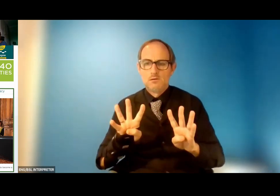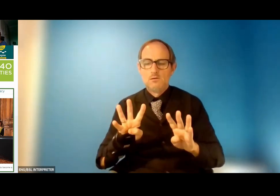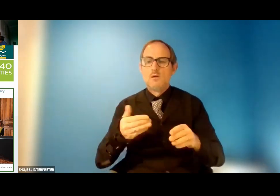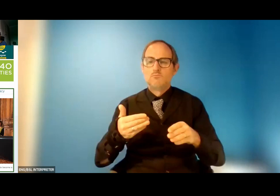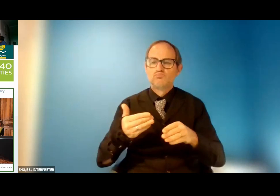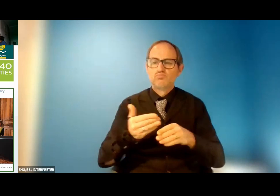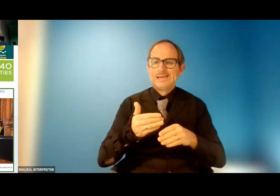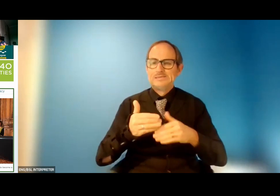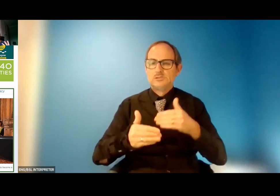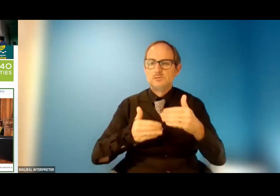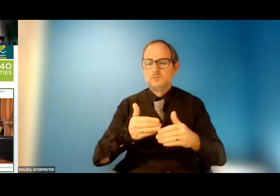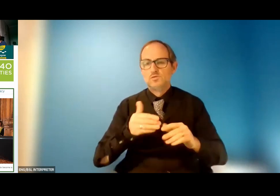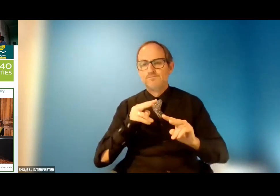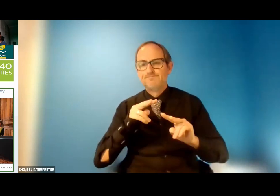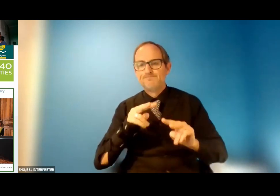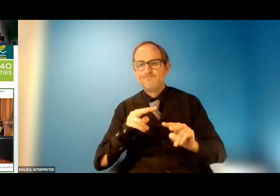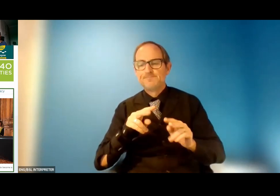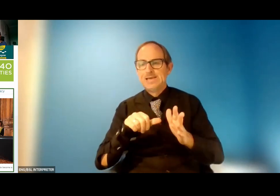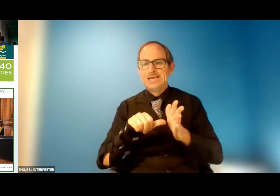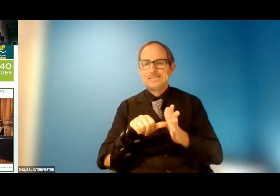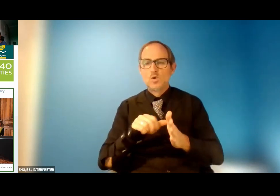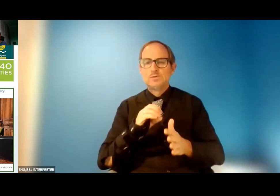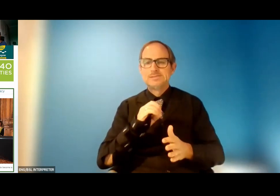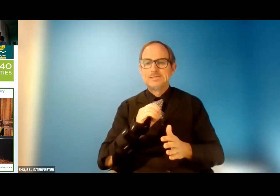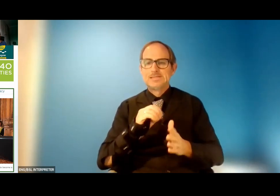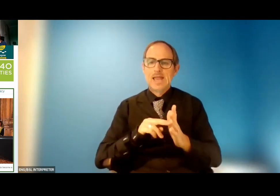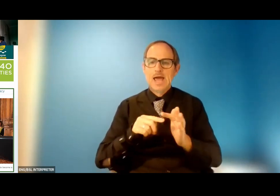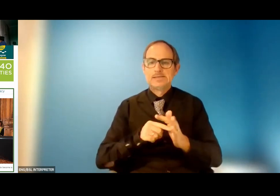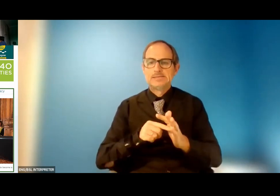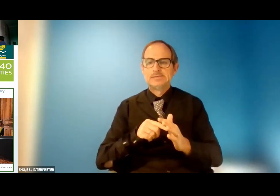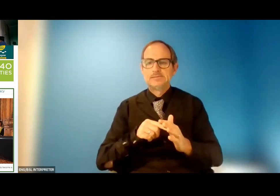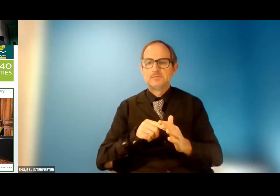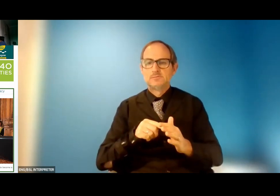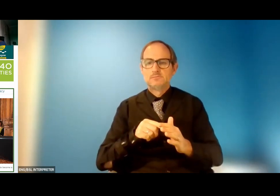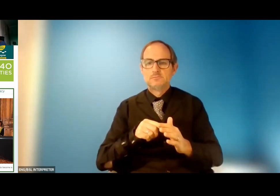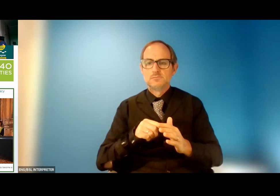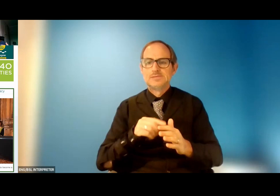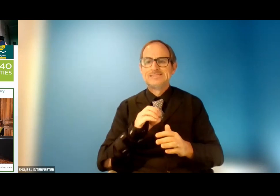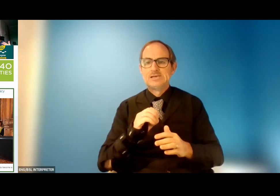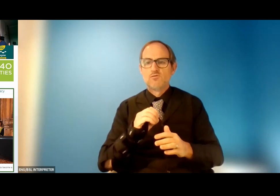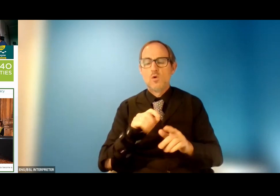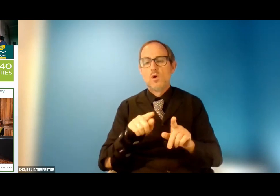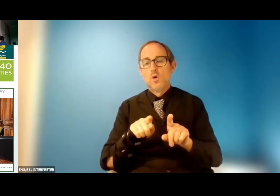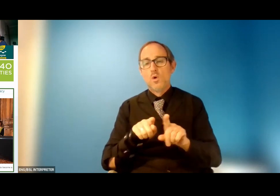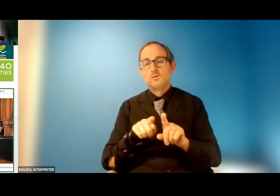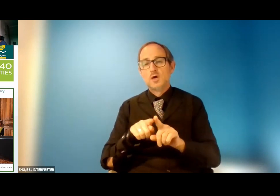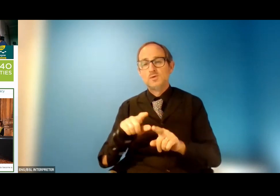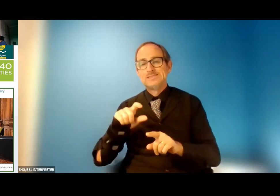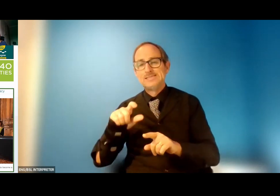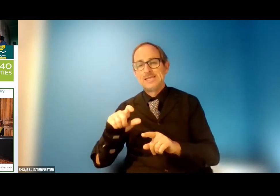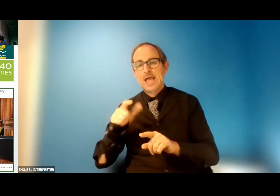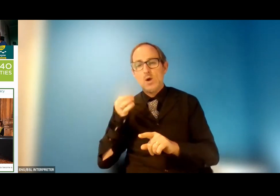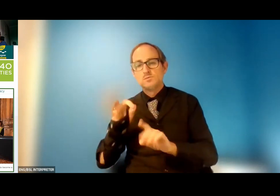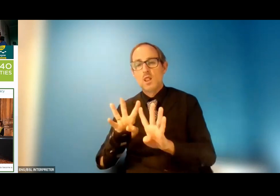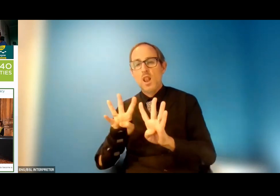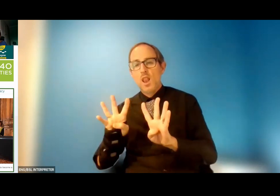progressive stance on issues like net zero and just transition from the City Council itself, and the specific timing of this